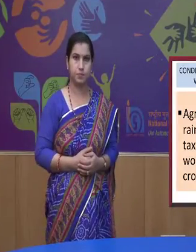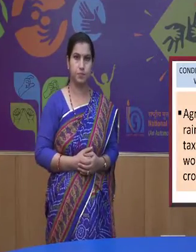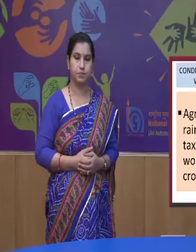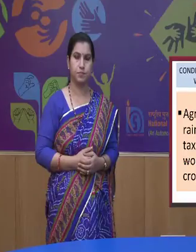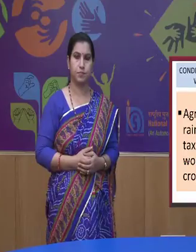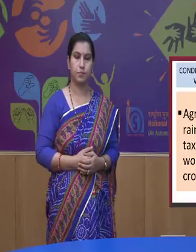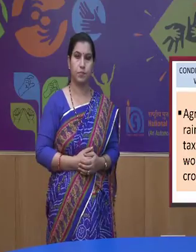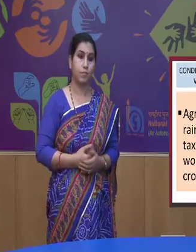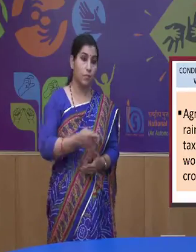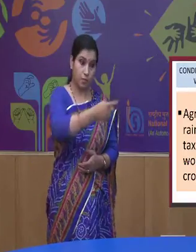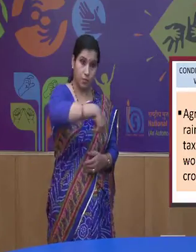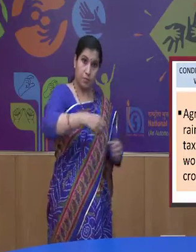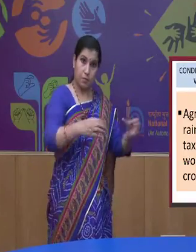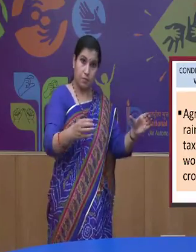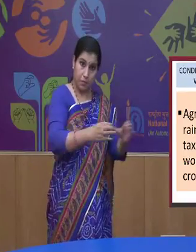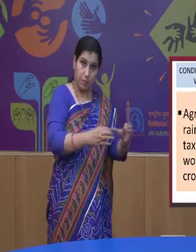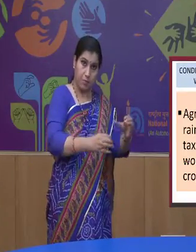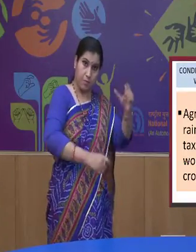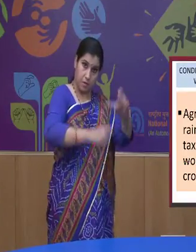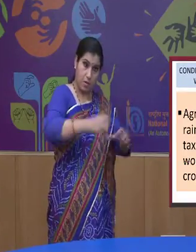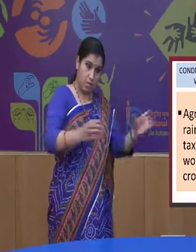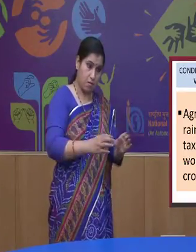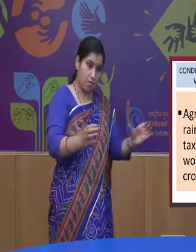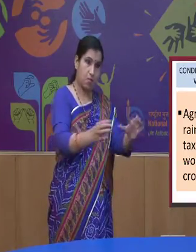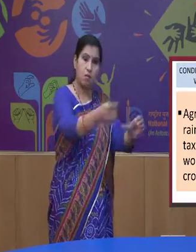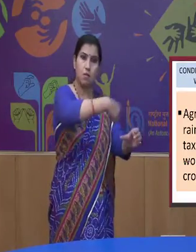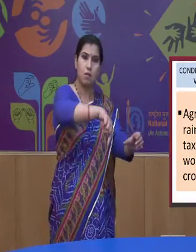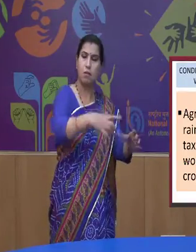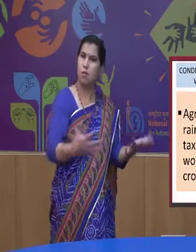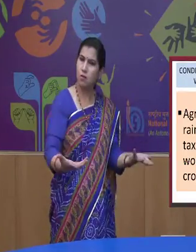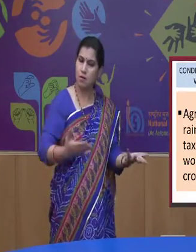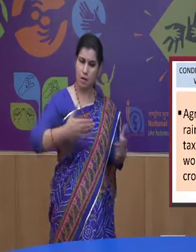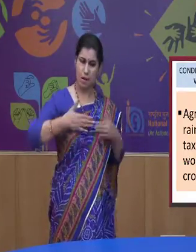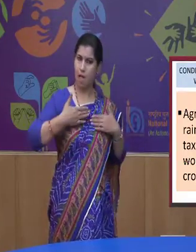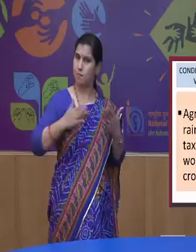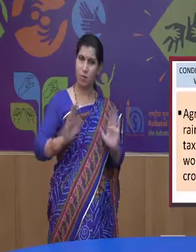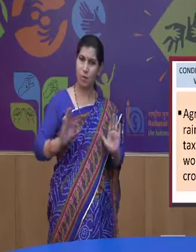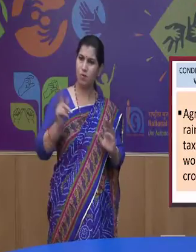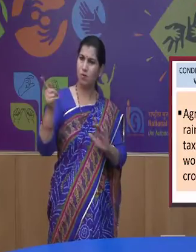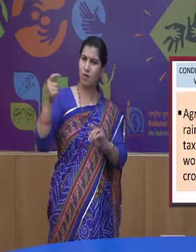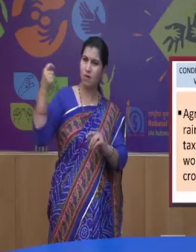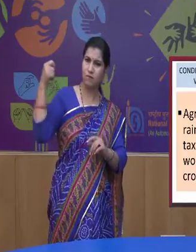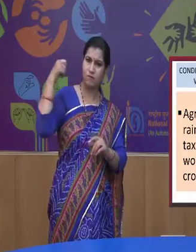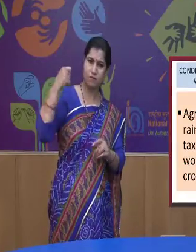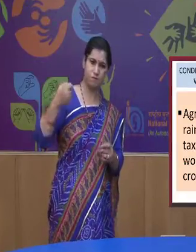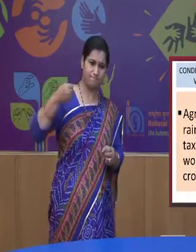All these groups of people who were not happy with the British government